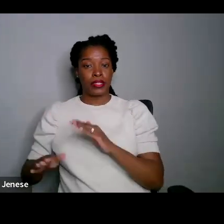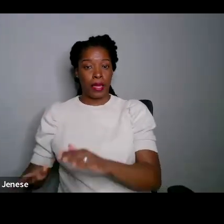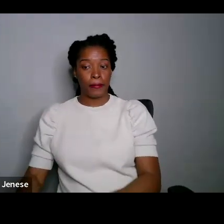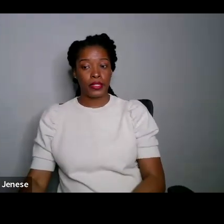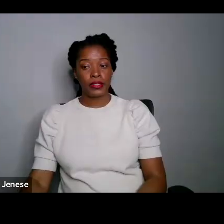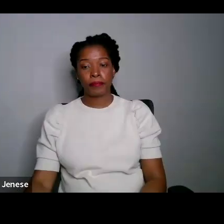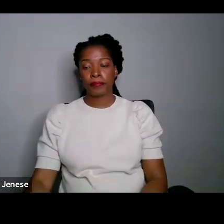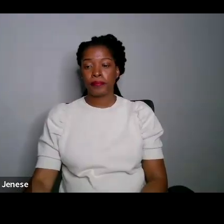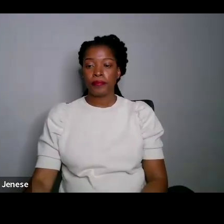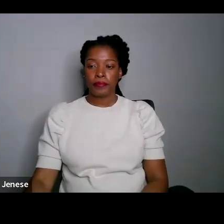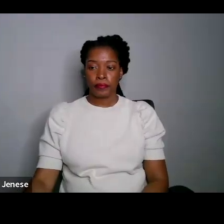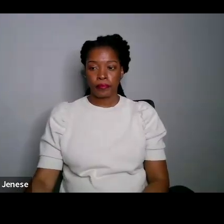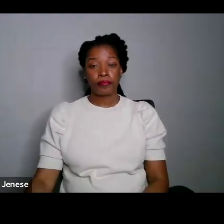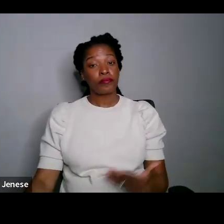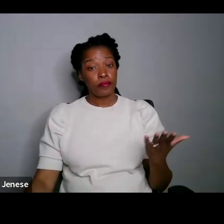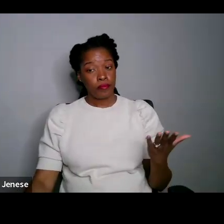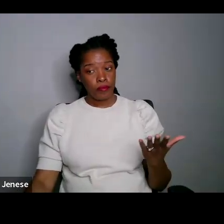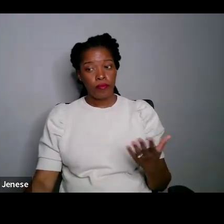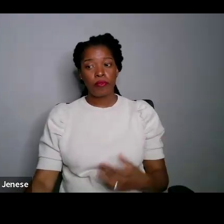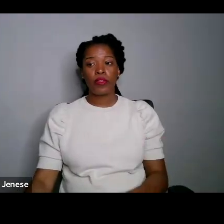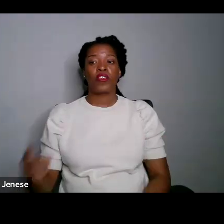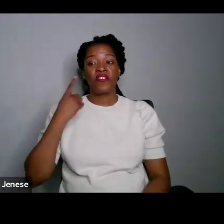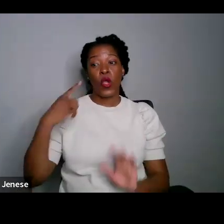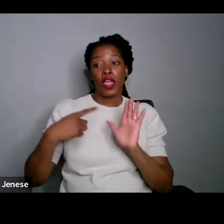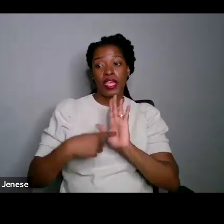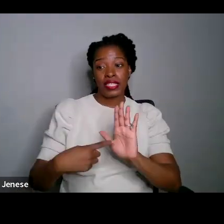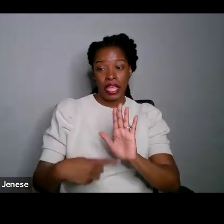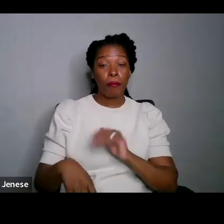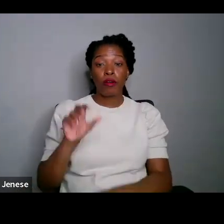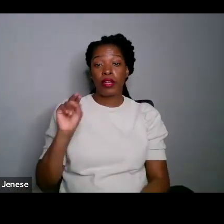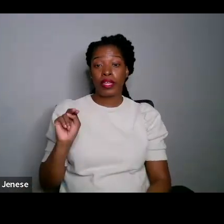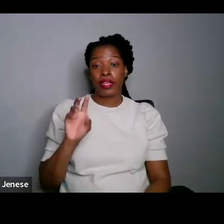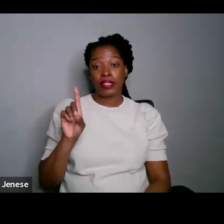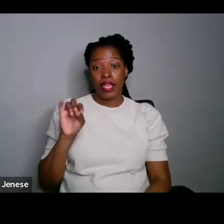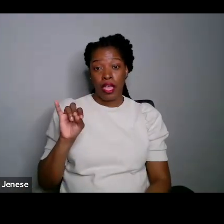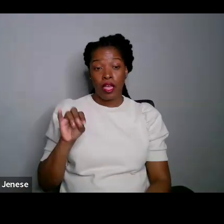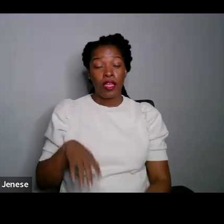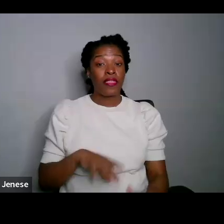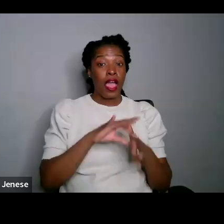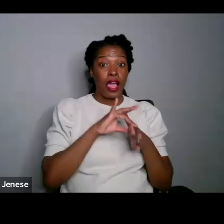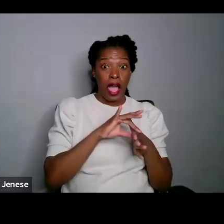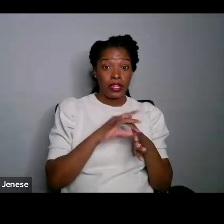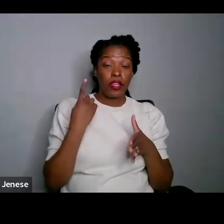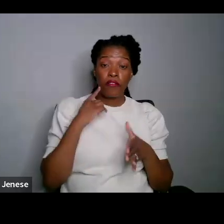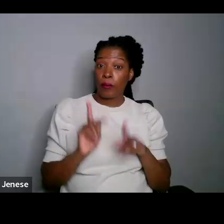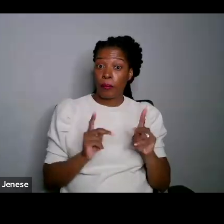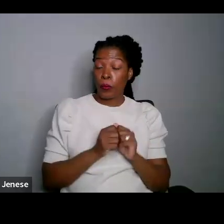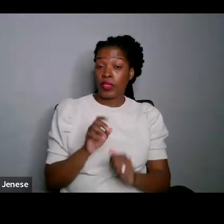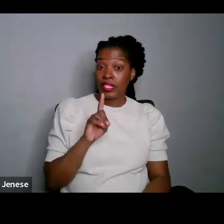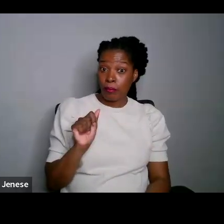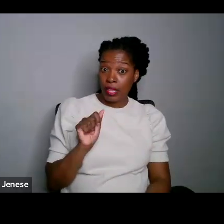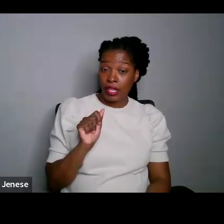For example, at NDI, our content for people with disabilities looks a little bit different from what we might post for